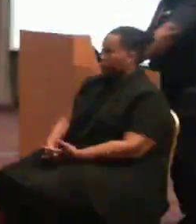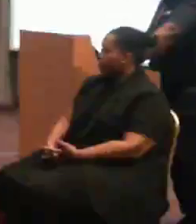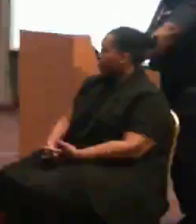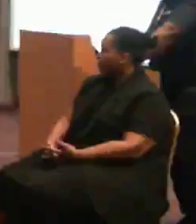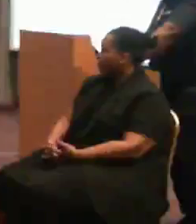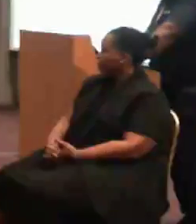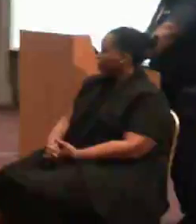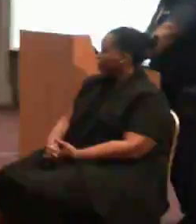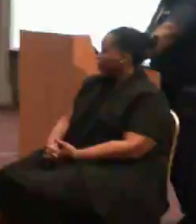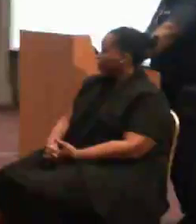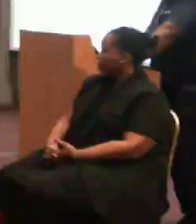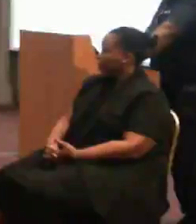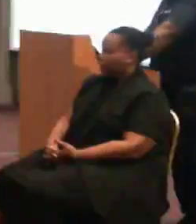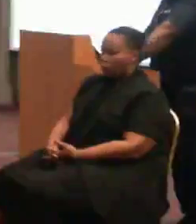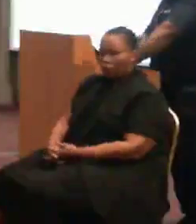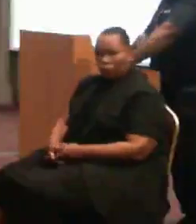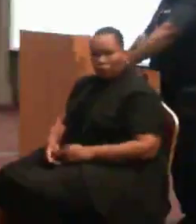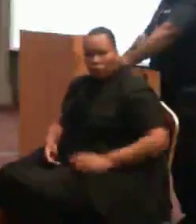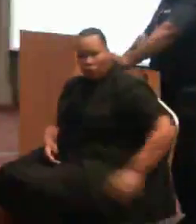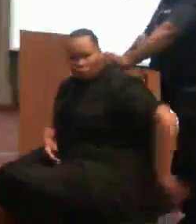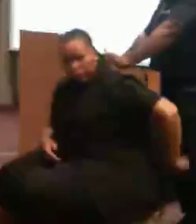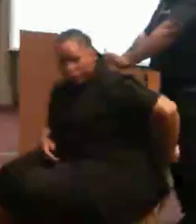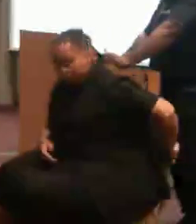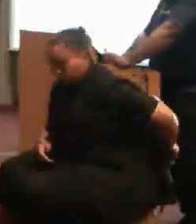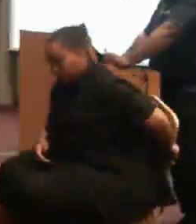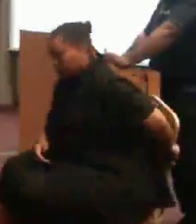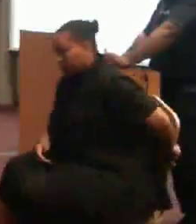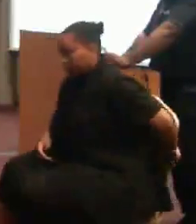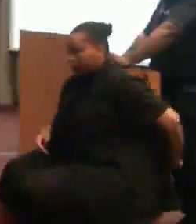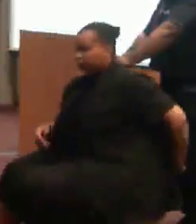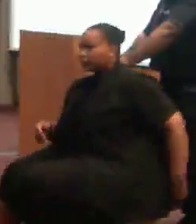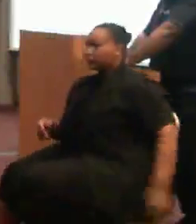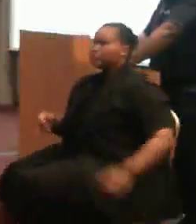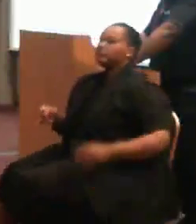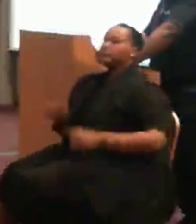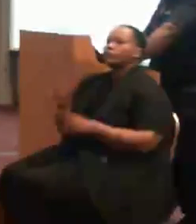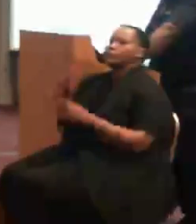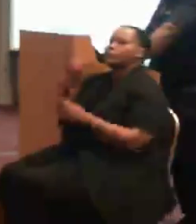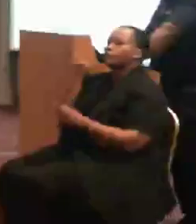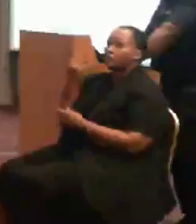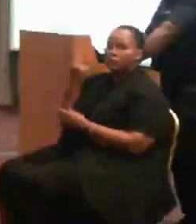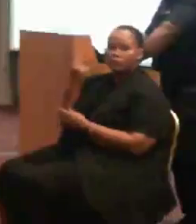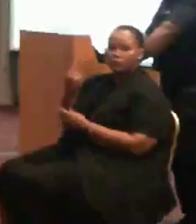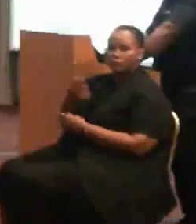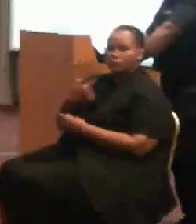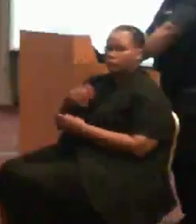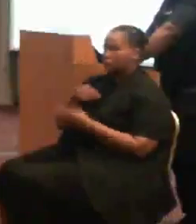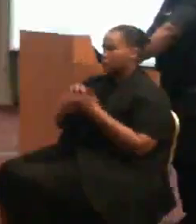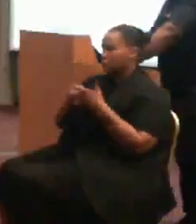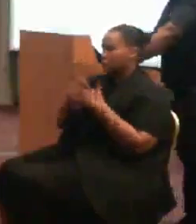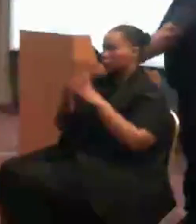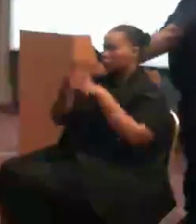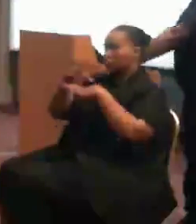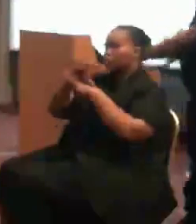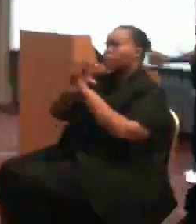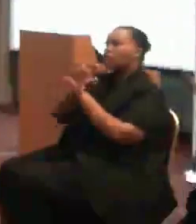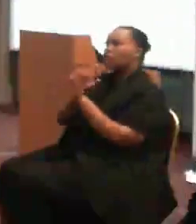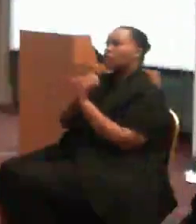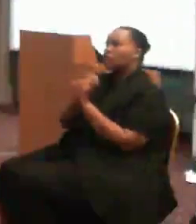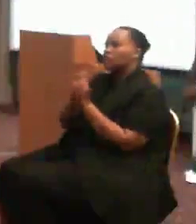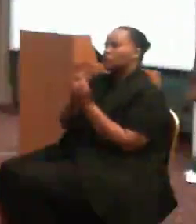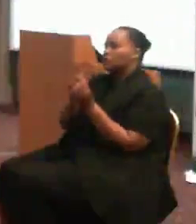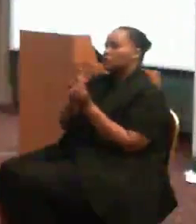Yeah, and let's start just on this slide, because obviously here we're trying to focus on debt,